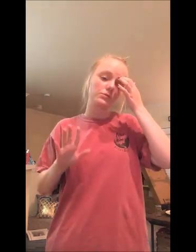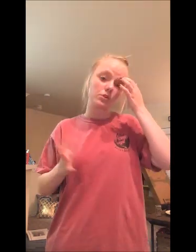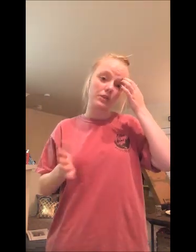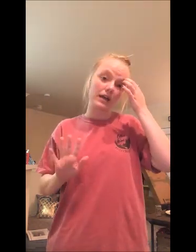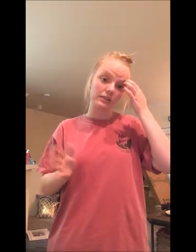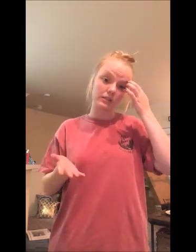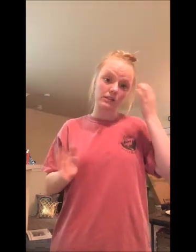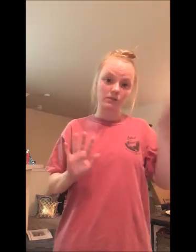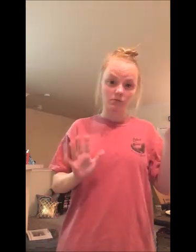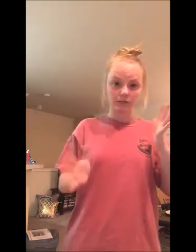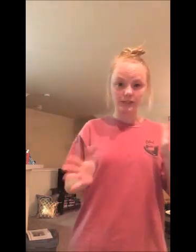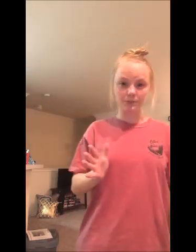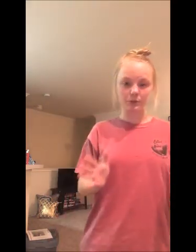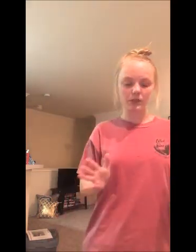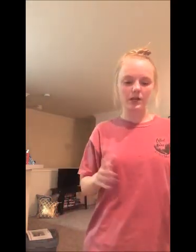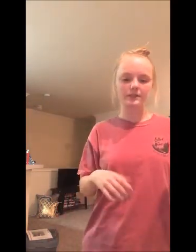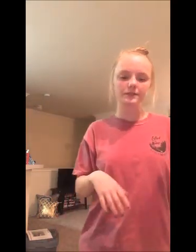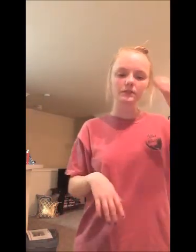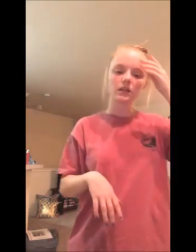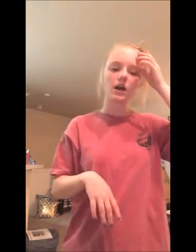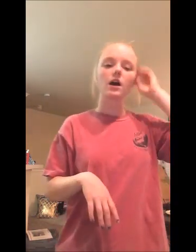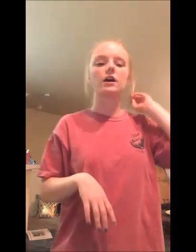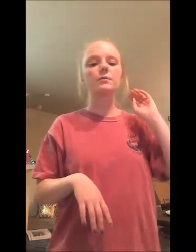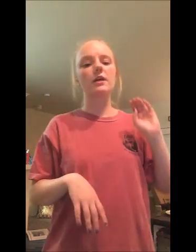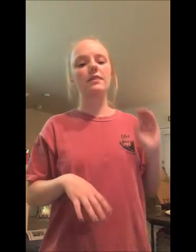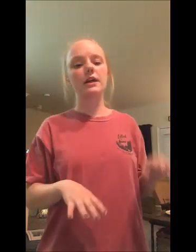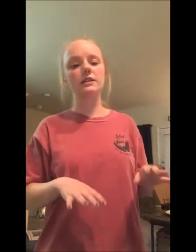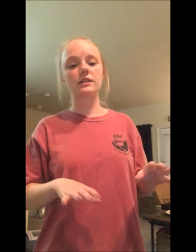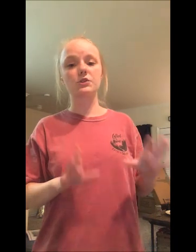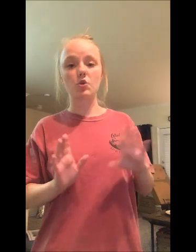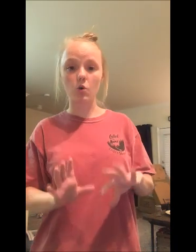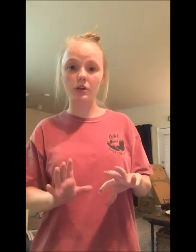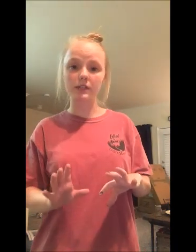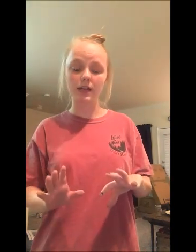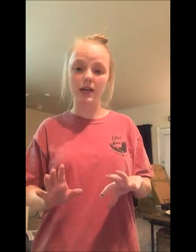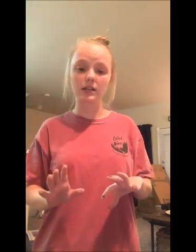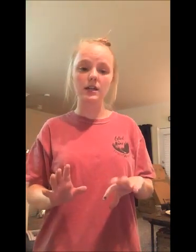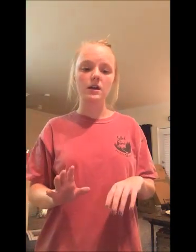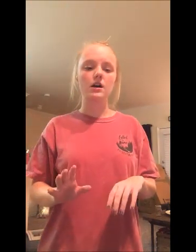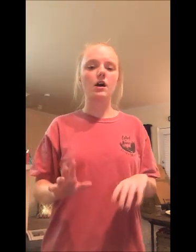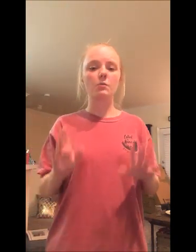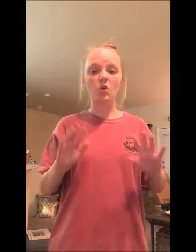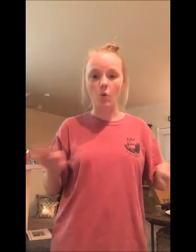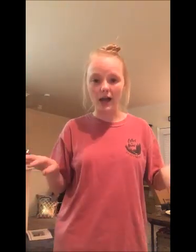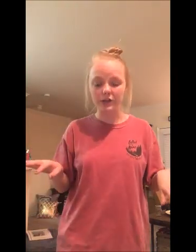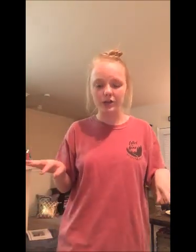So that's simple enough. And then it does the chorus again, quieter.